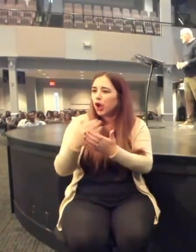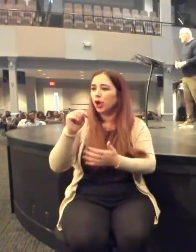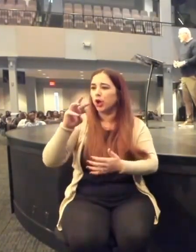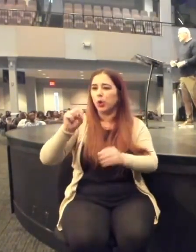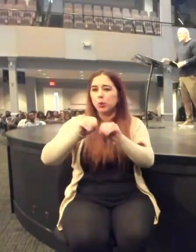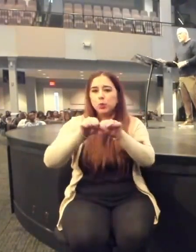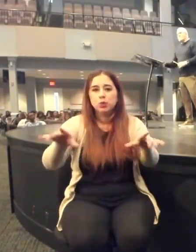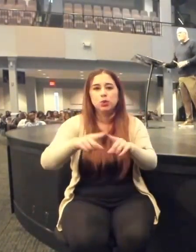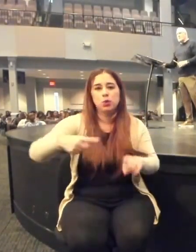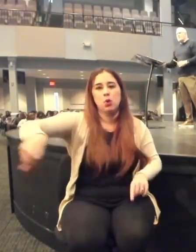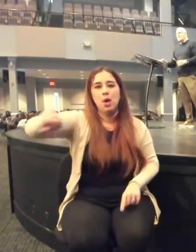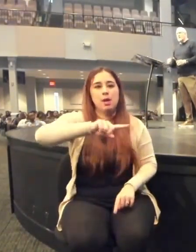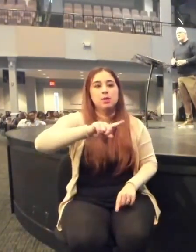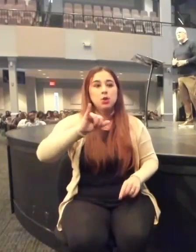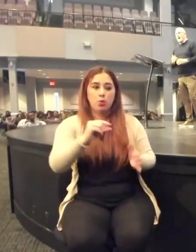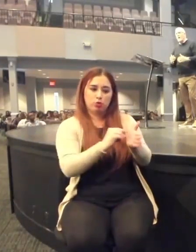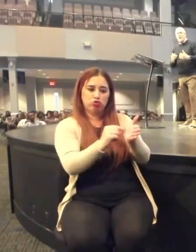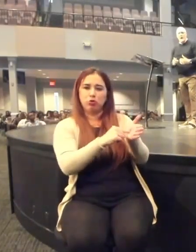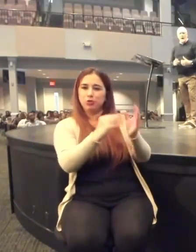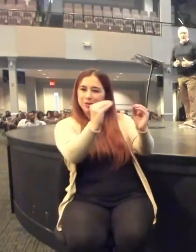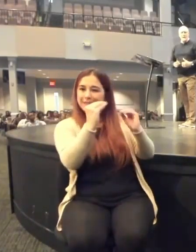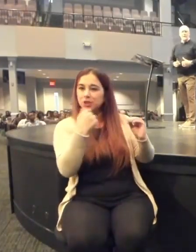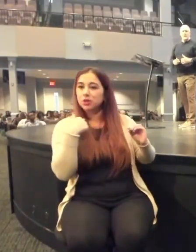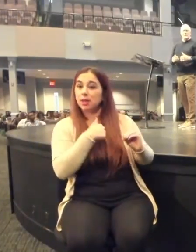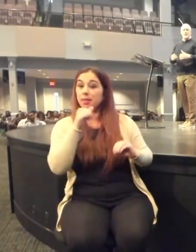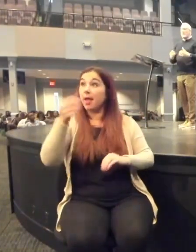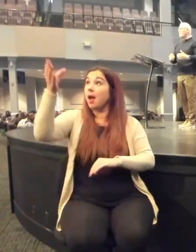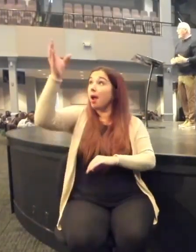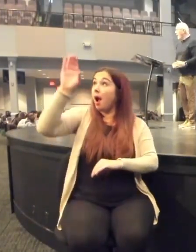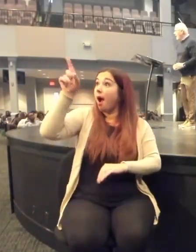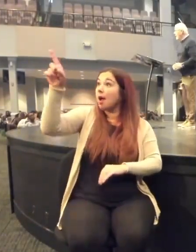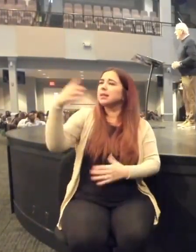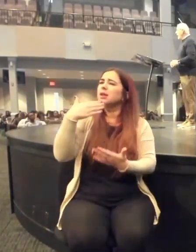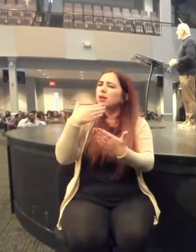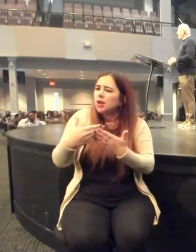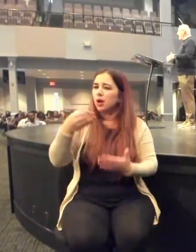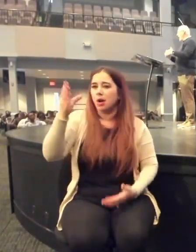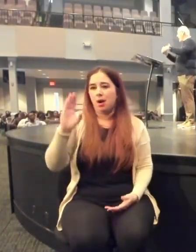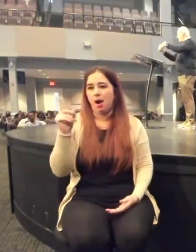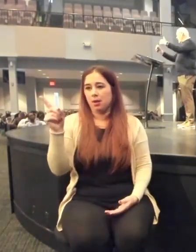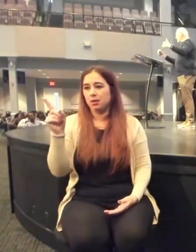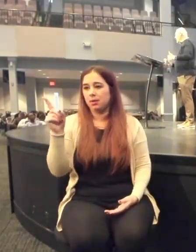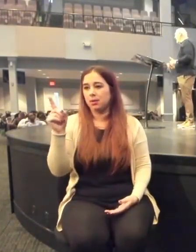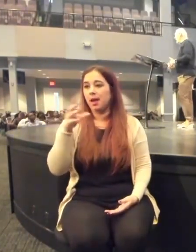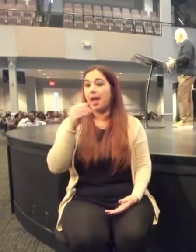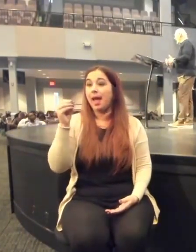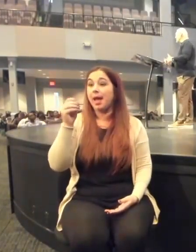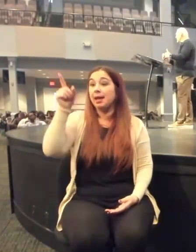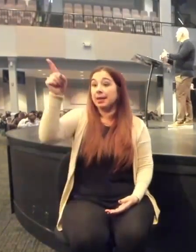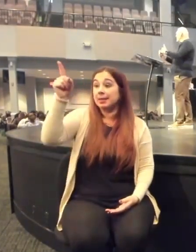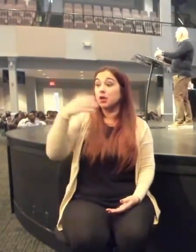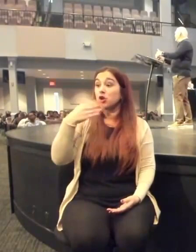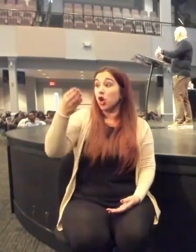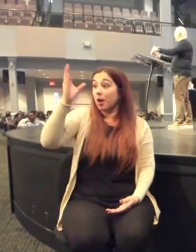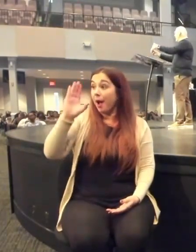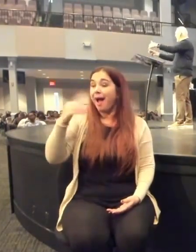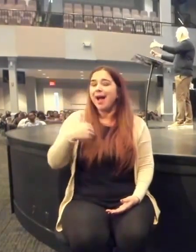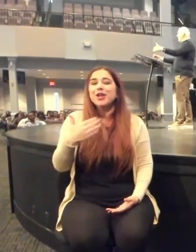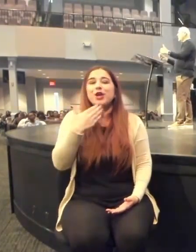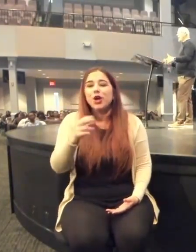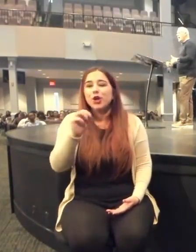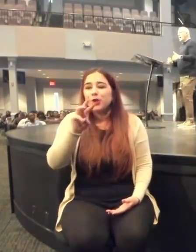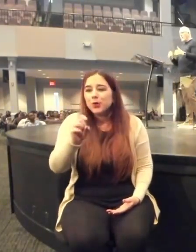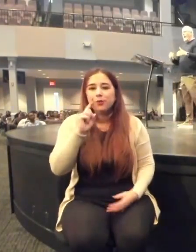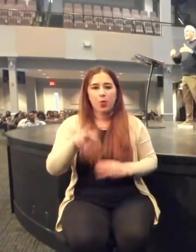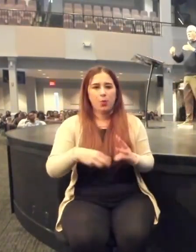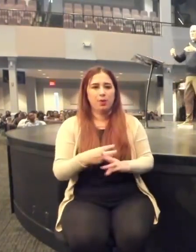us. And so Scripture teaches us that our God is a good God, and our good God has good news for our